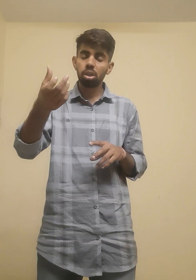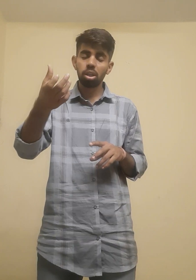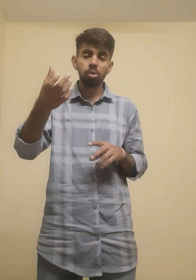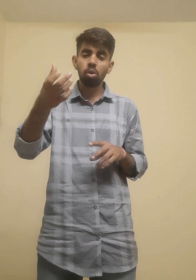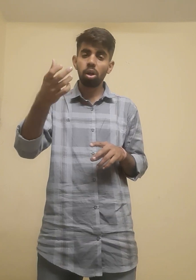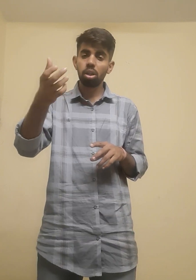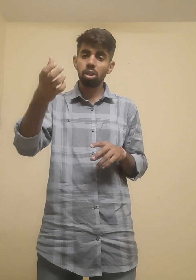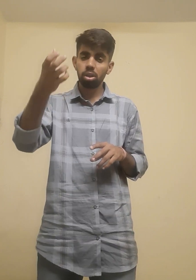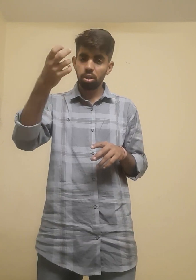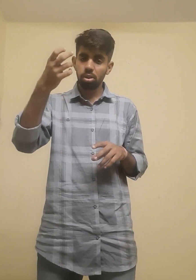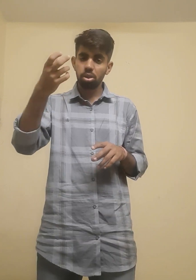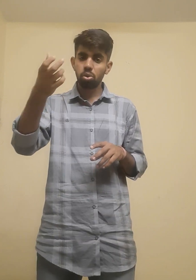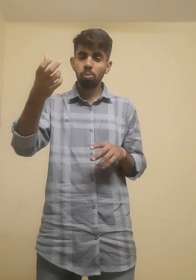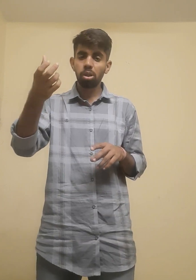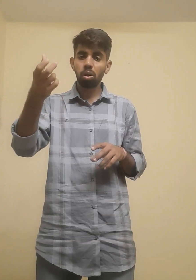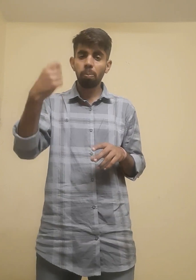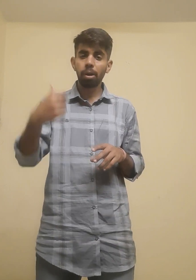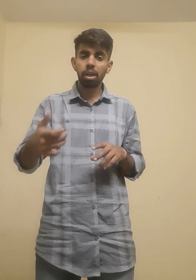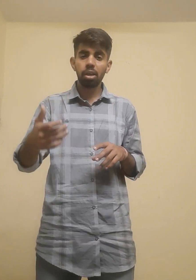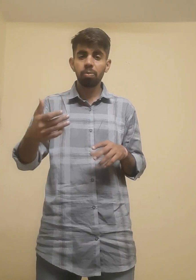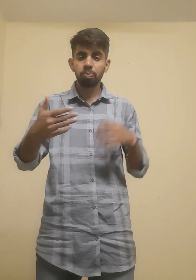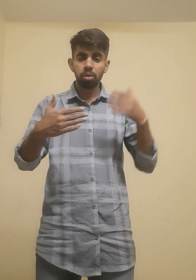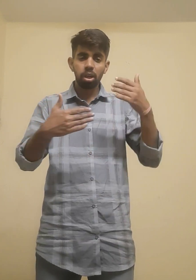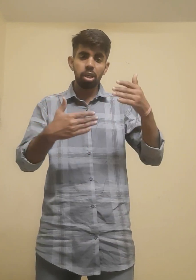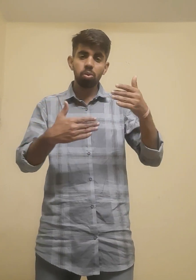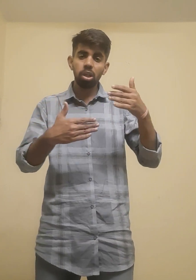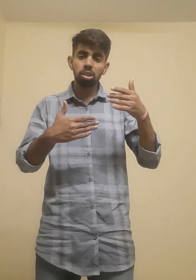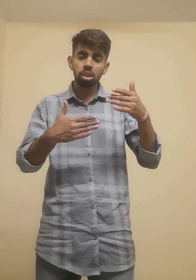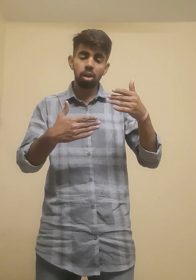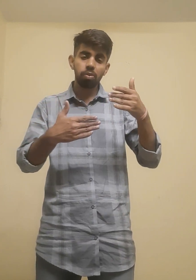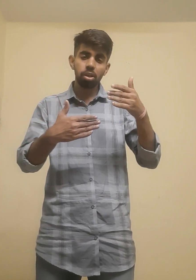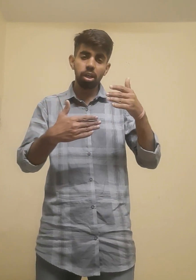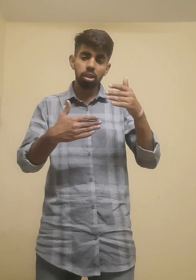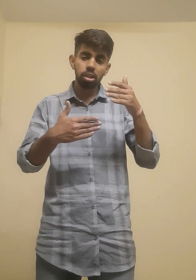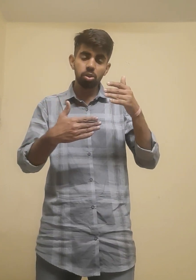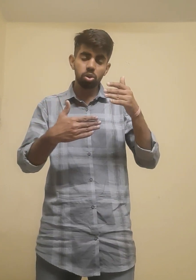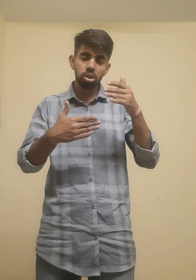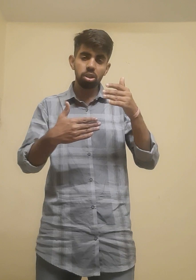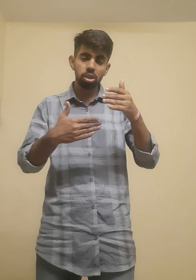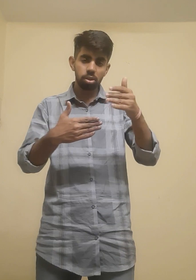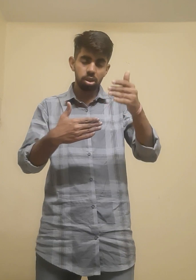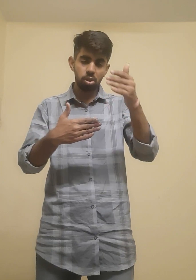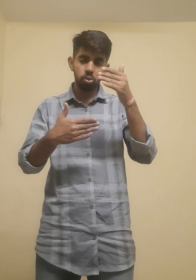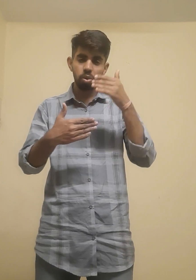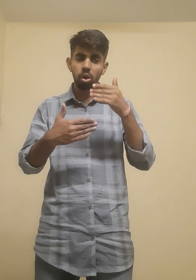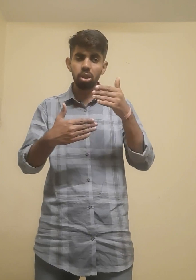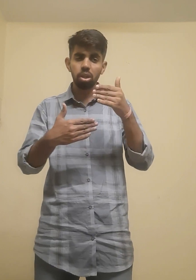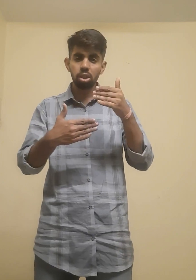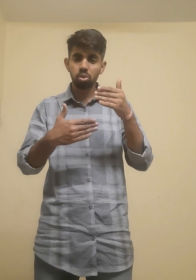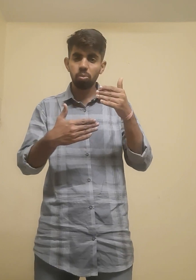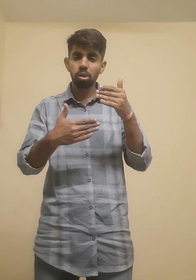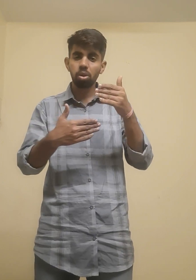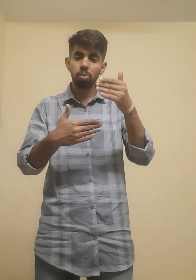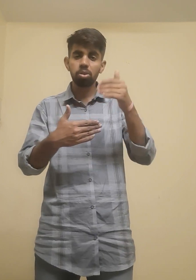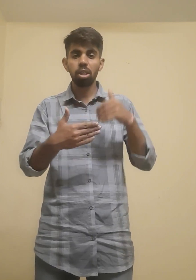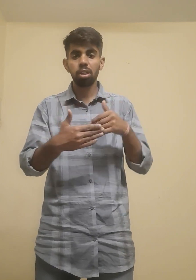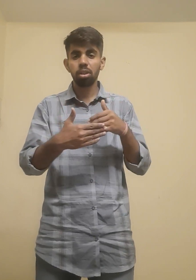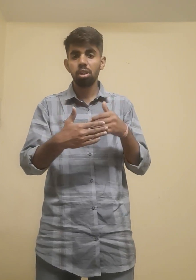it will call the show method of parent, as well as after that the execution is done, it will call the show method of child.